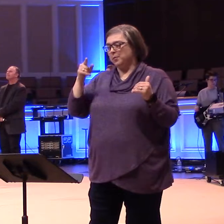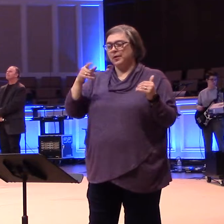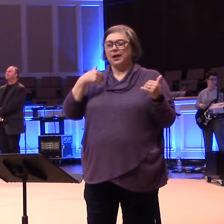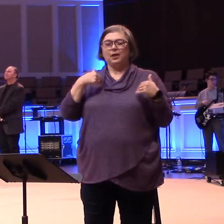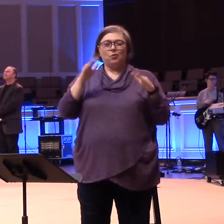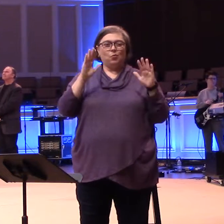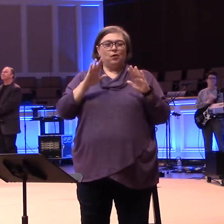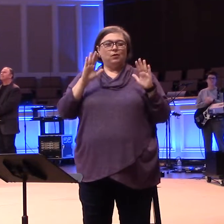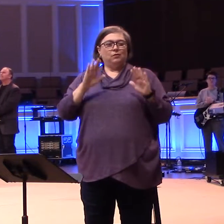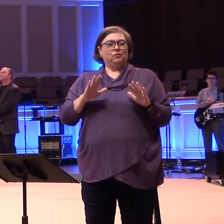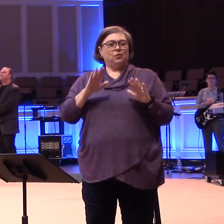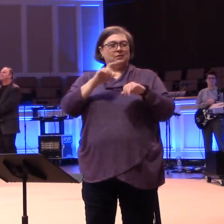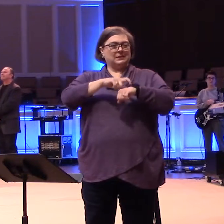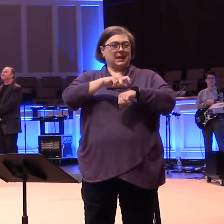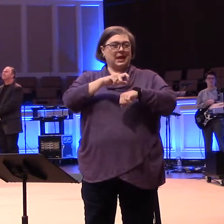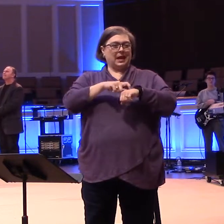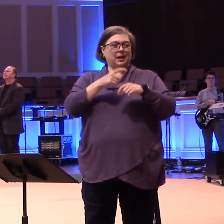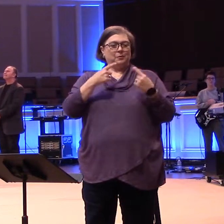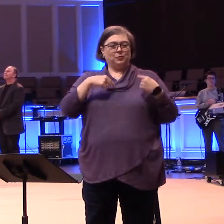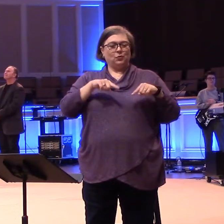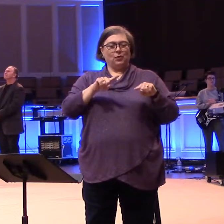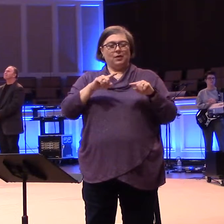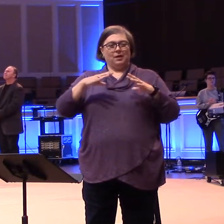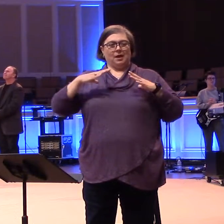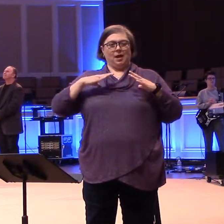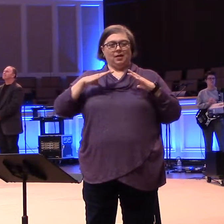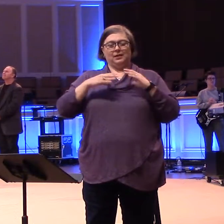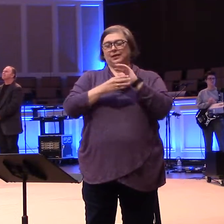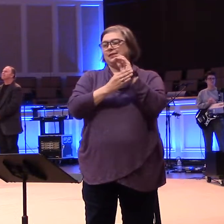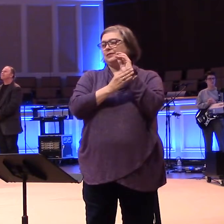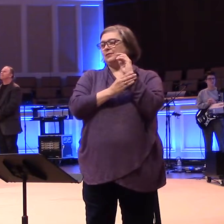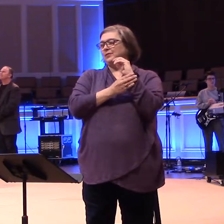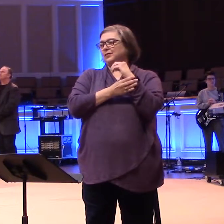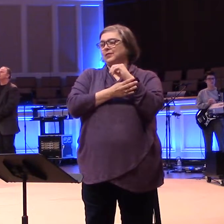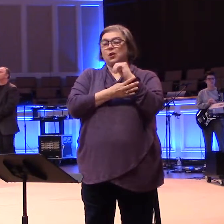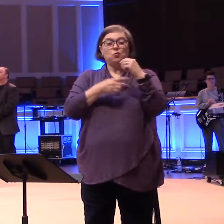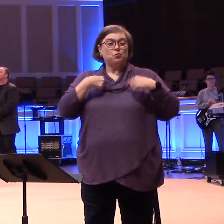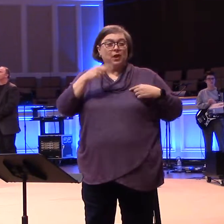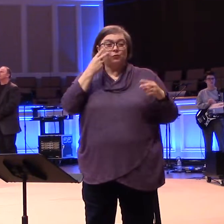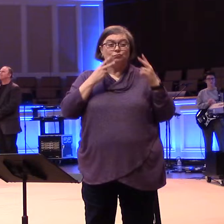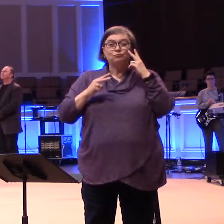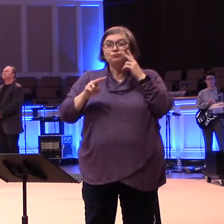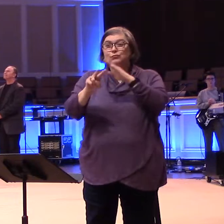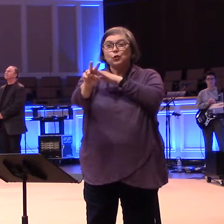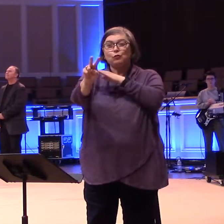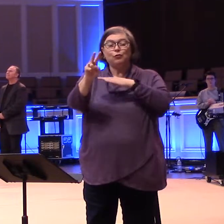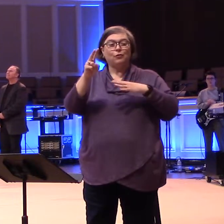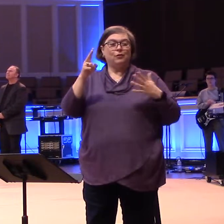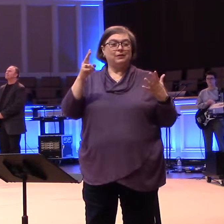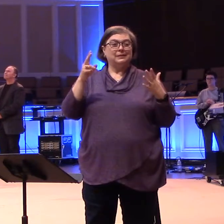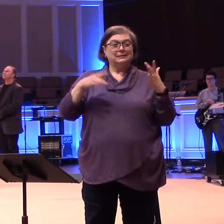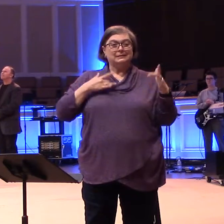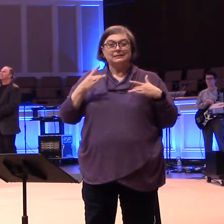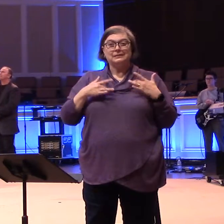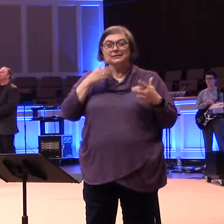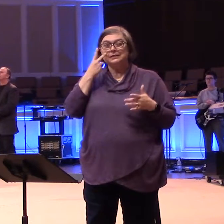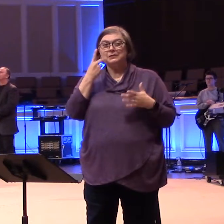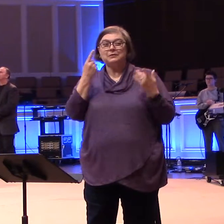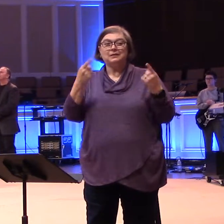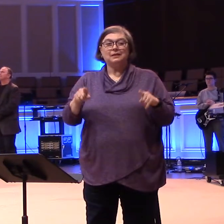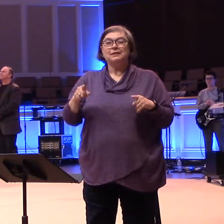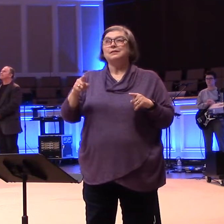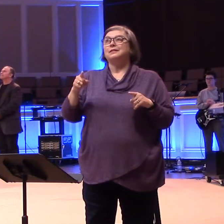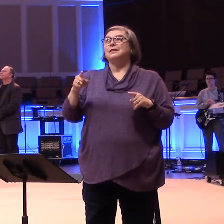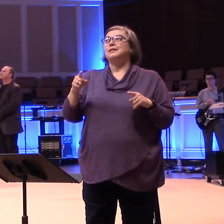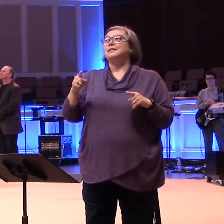holidays with your family. And so we're looking forward to seeing what God has for us through the service this morning. If you're visiting with us